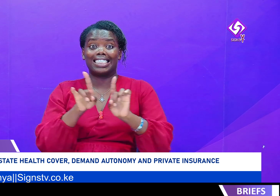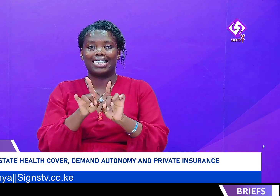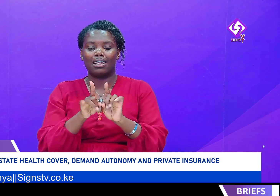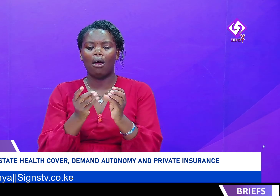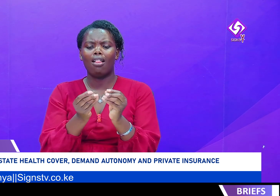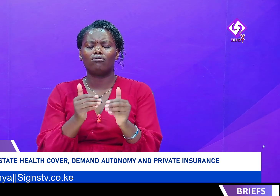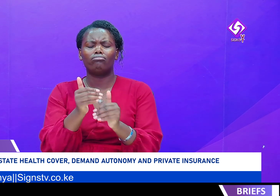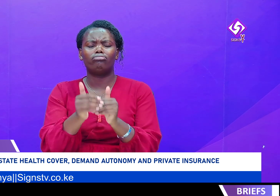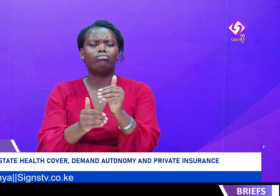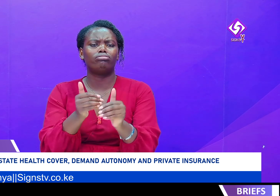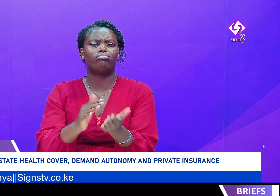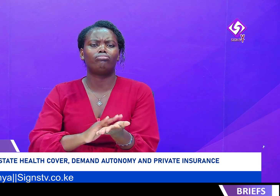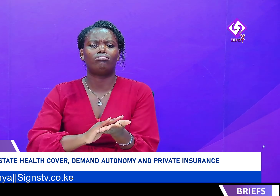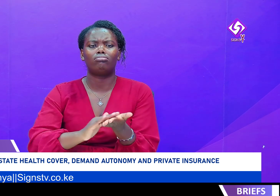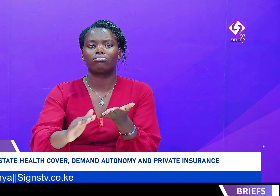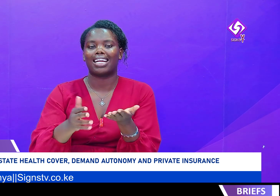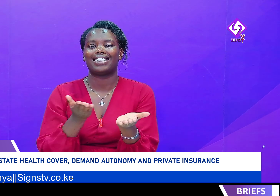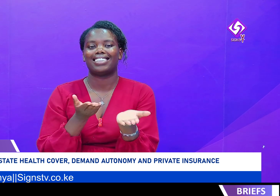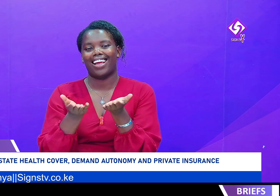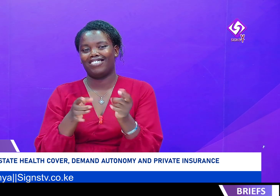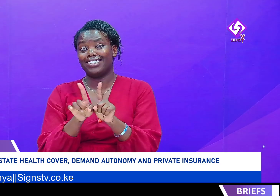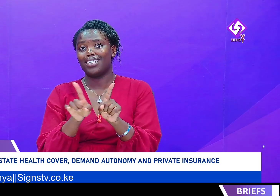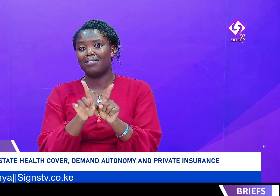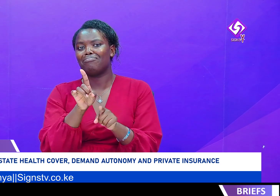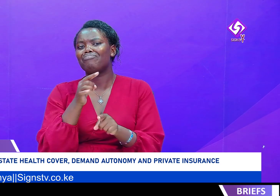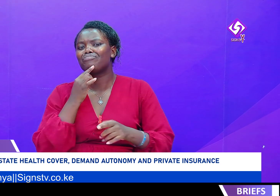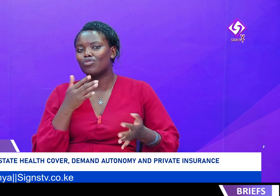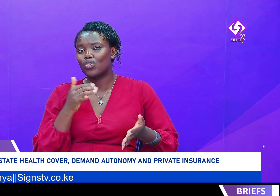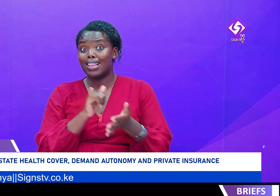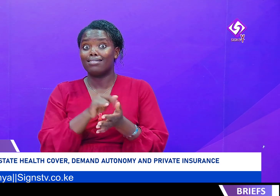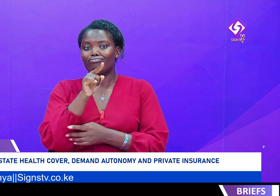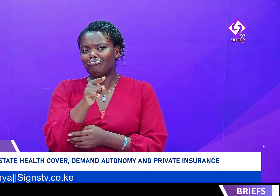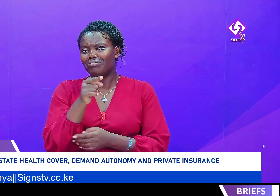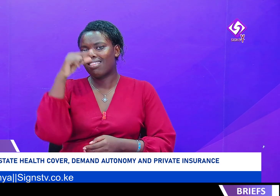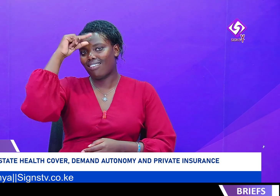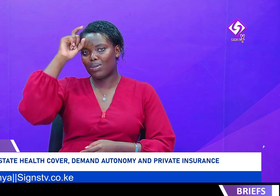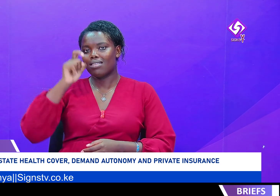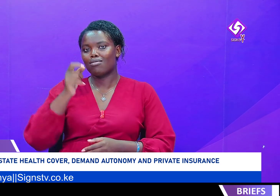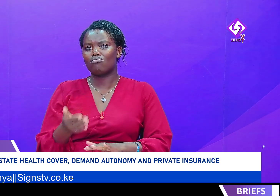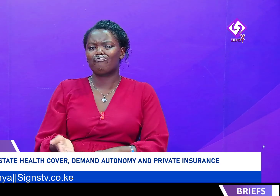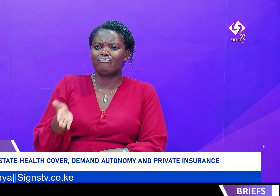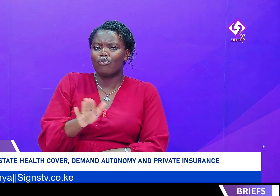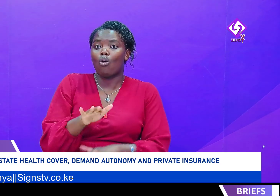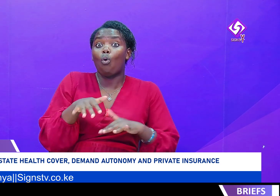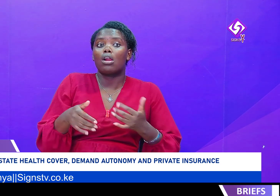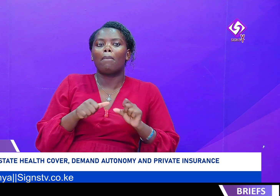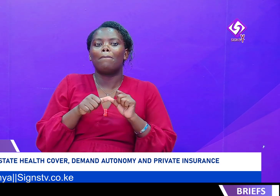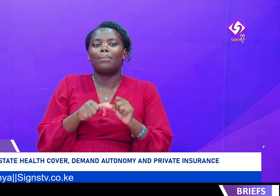efficient services. They called on the government to restore